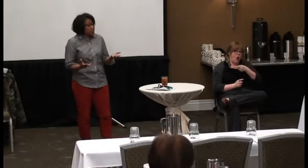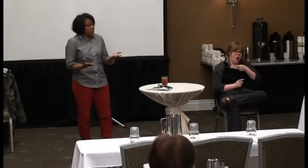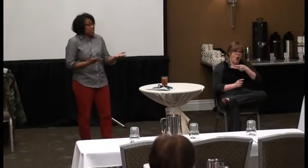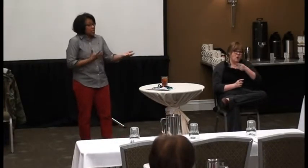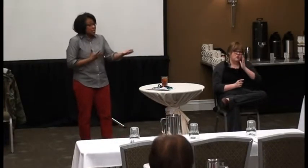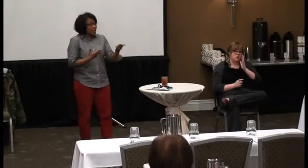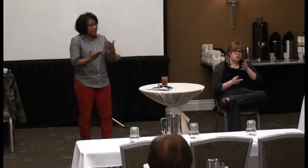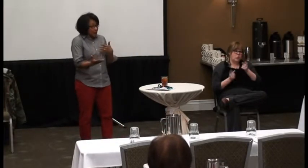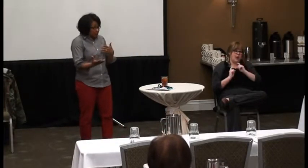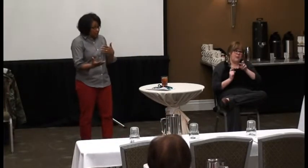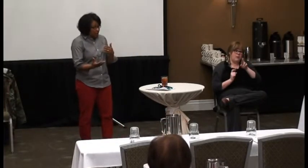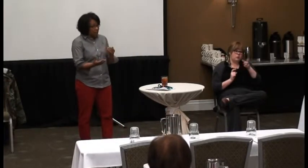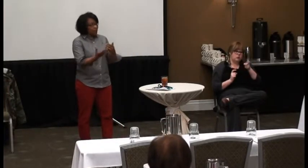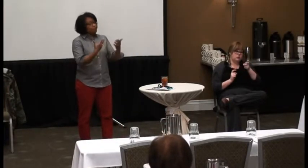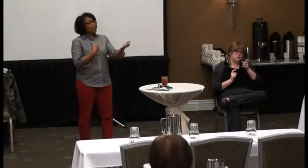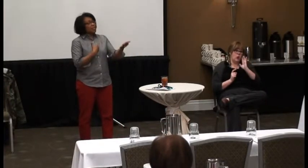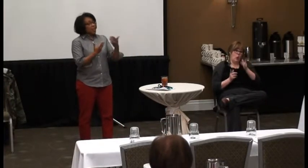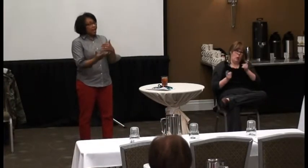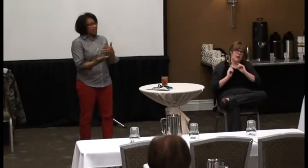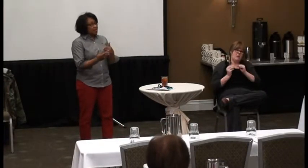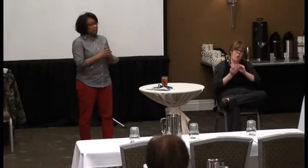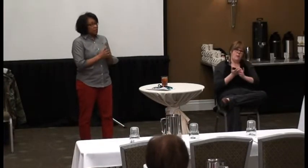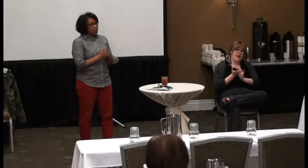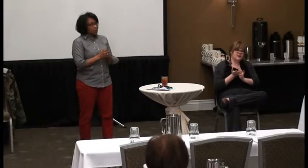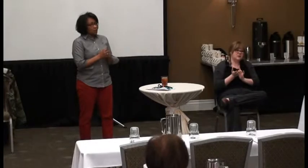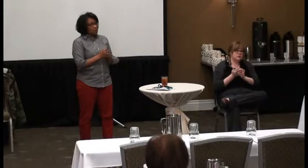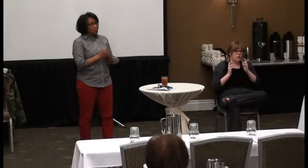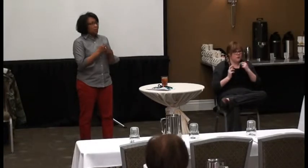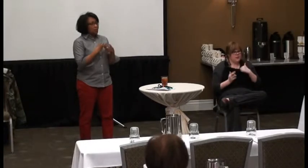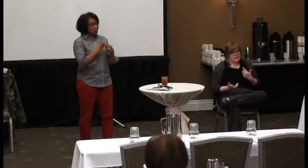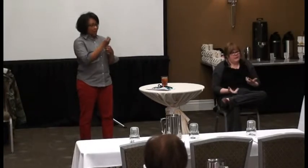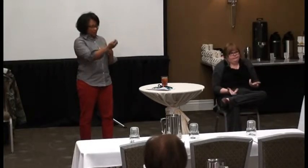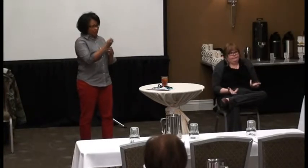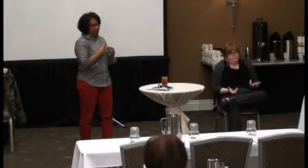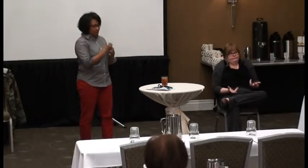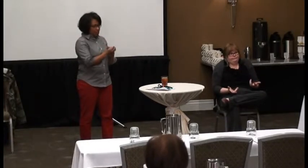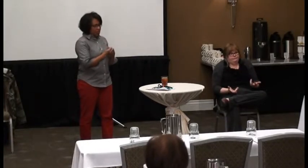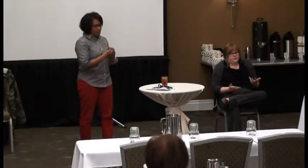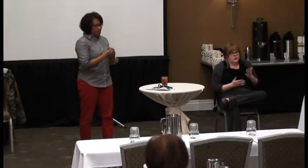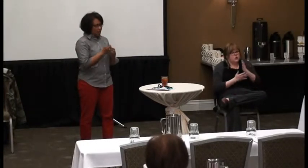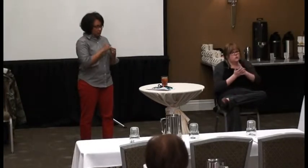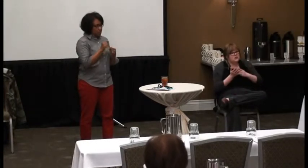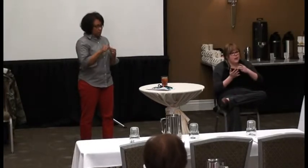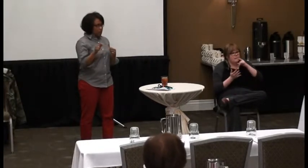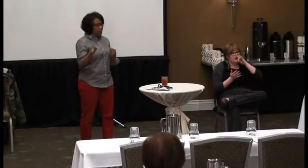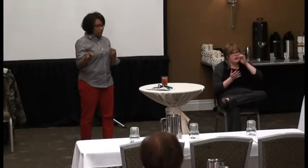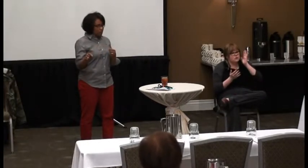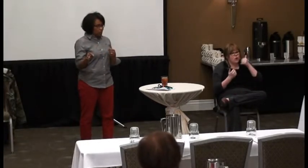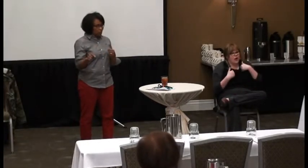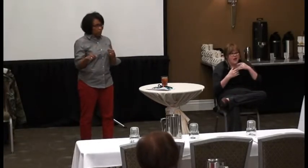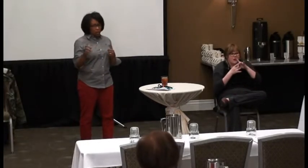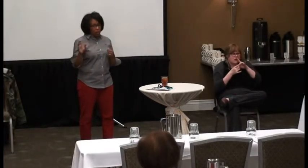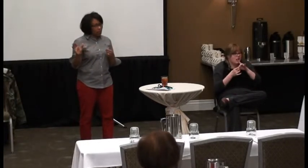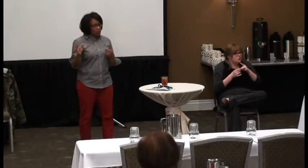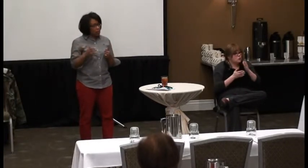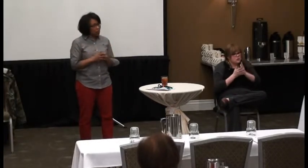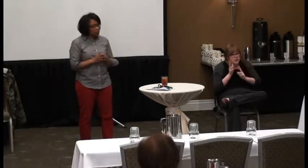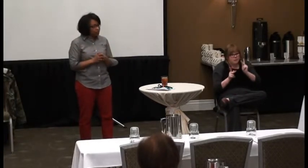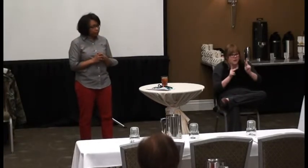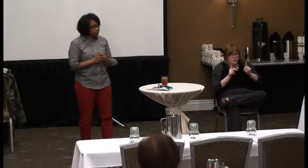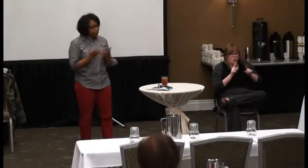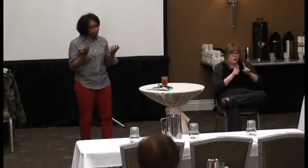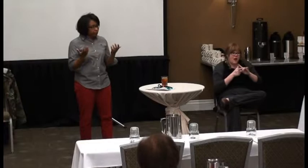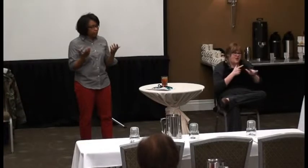just interesting, the dynamic that some kids will have, the connection that they'll have with certain people, and others they